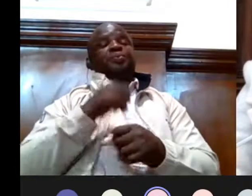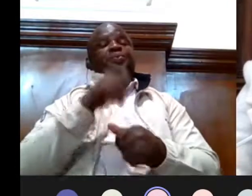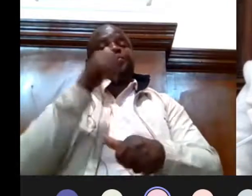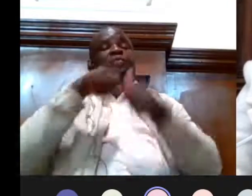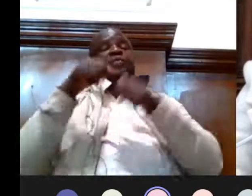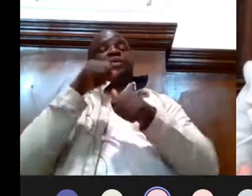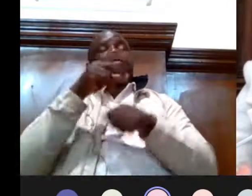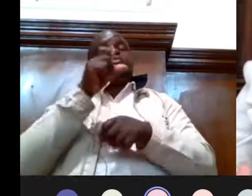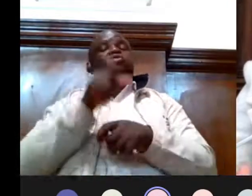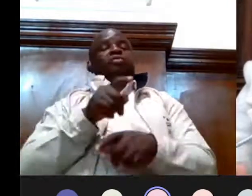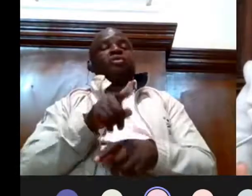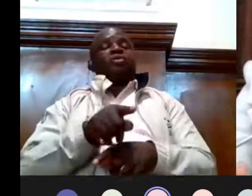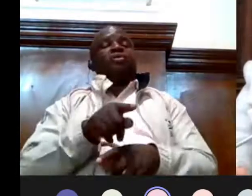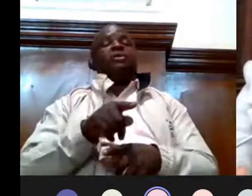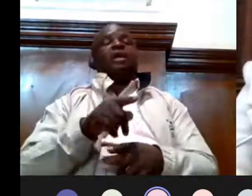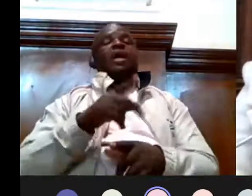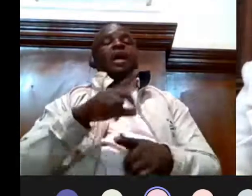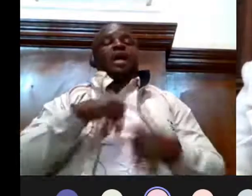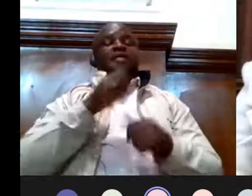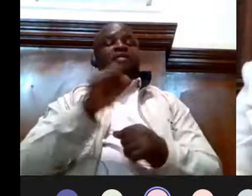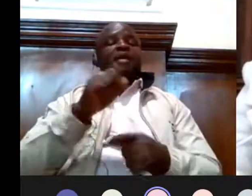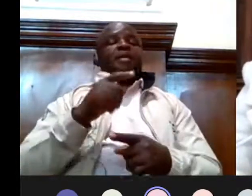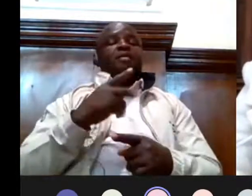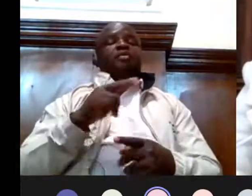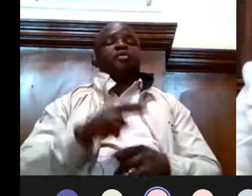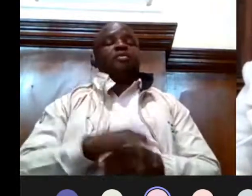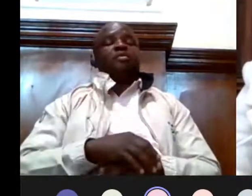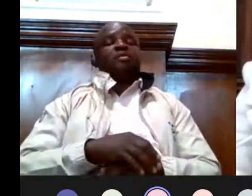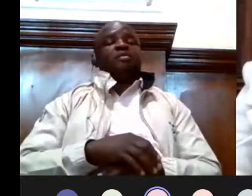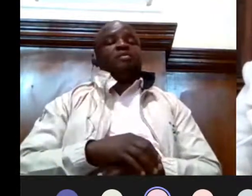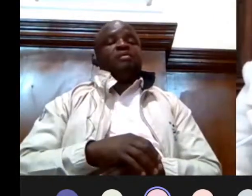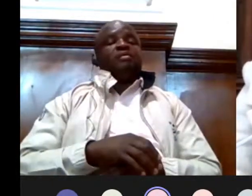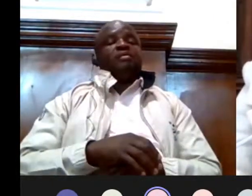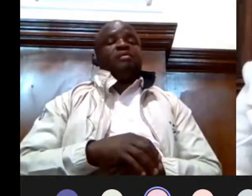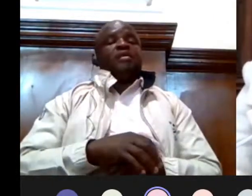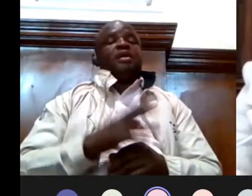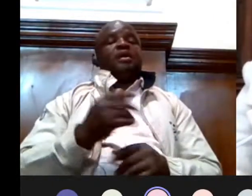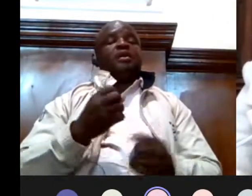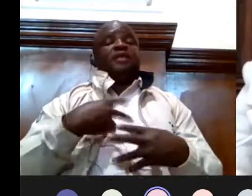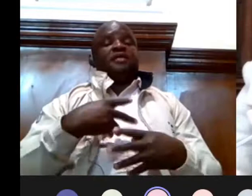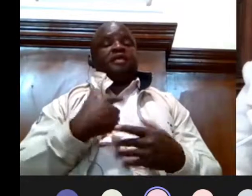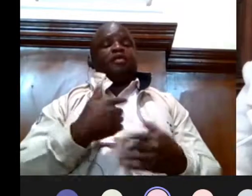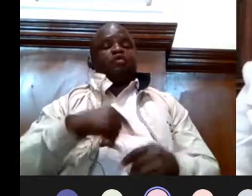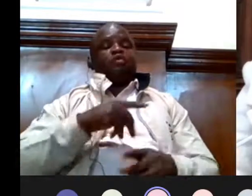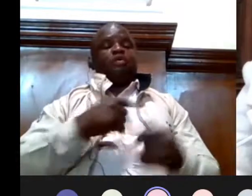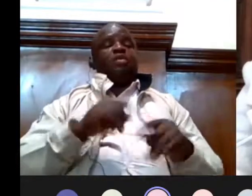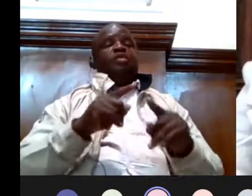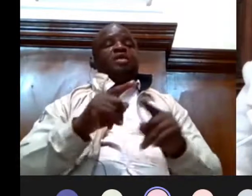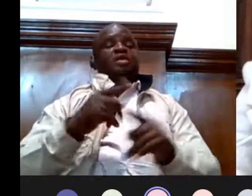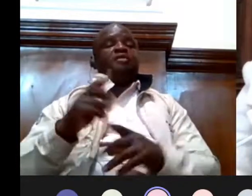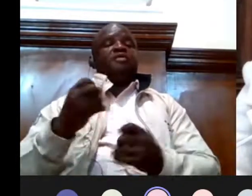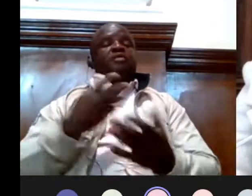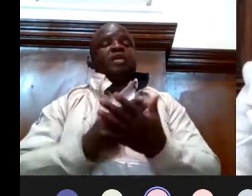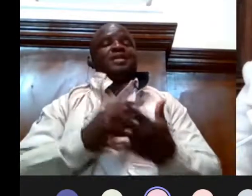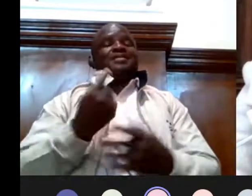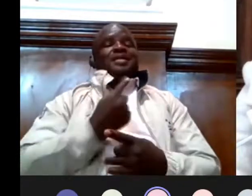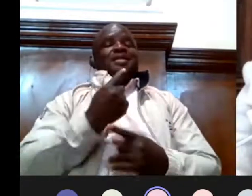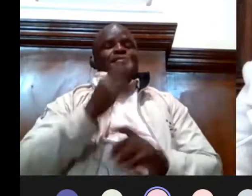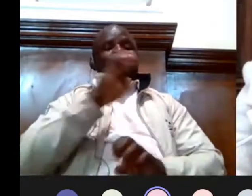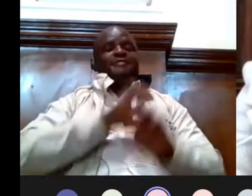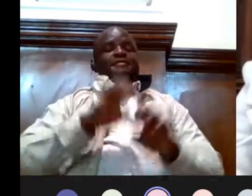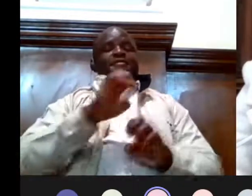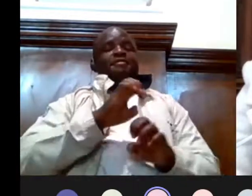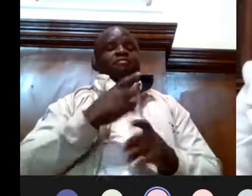this icon presence as with an opportunity to do introspection and take